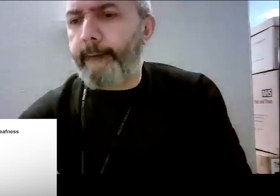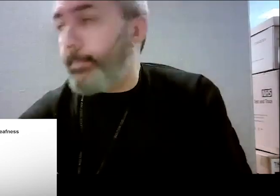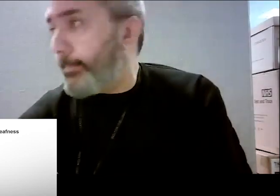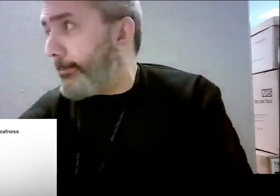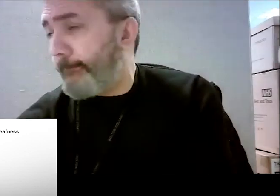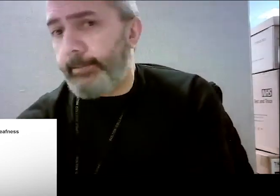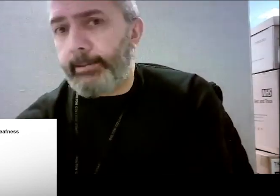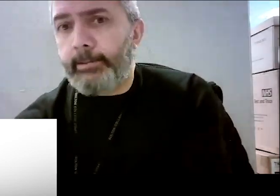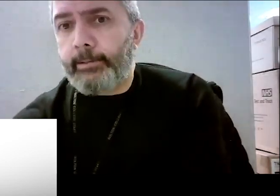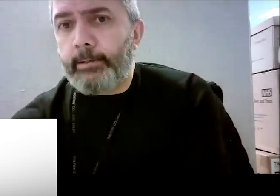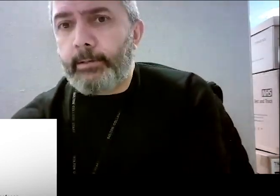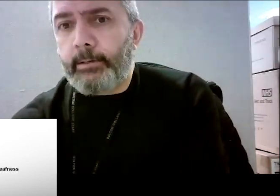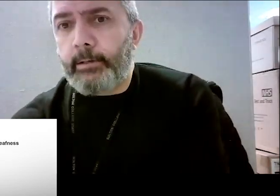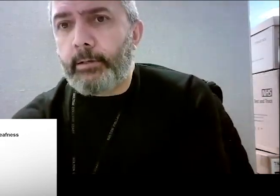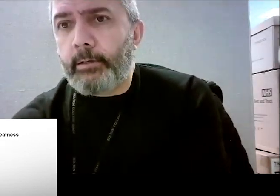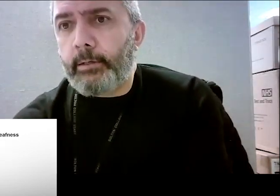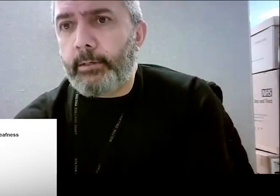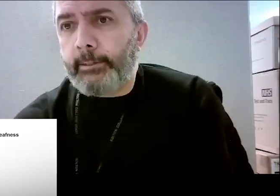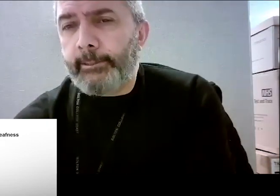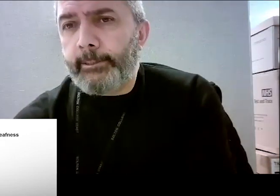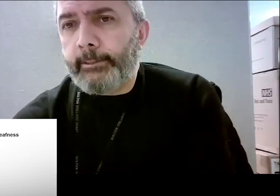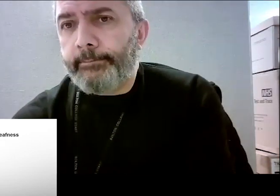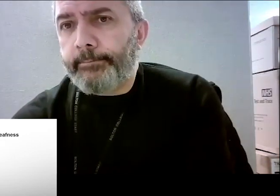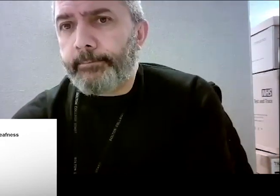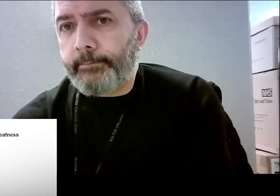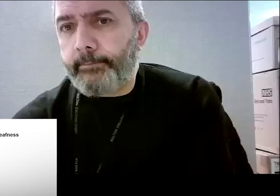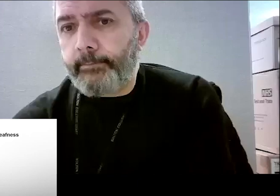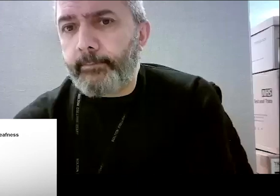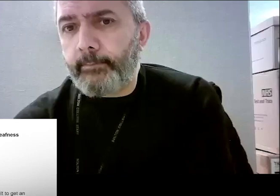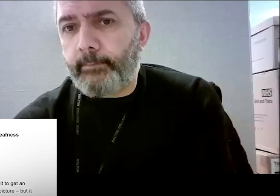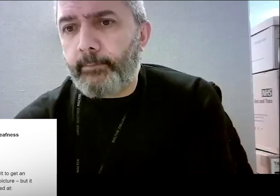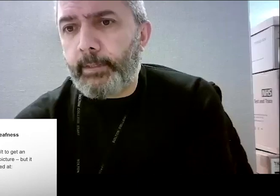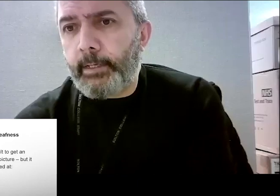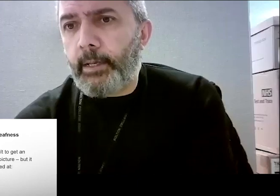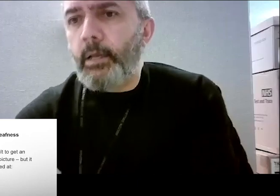and it can be a bit of a problem sometimes.